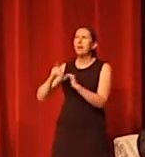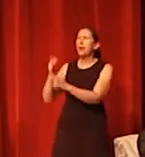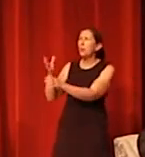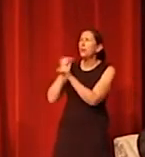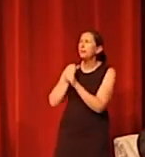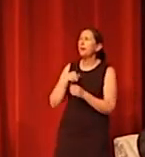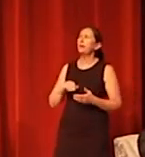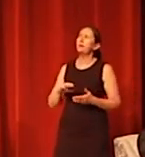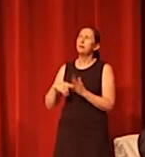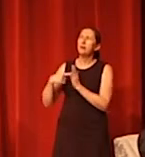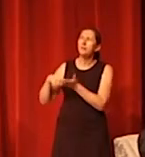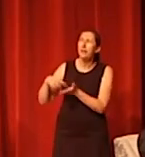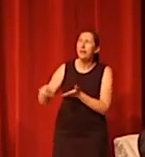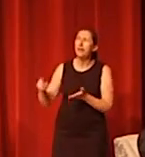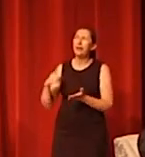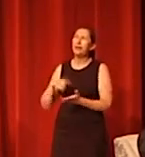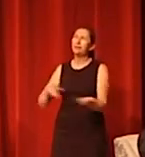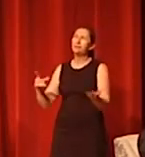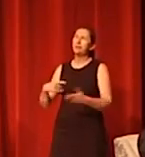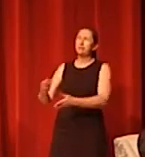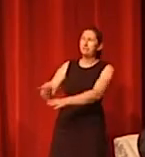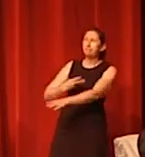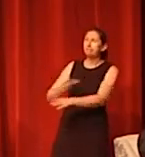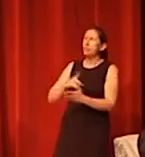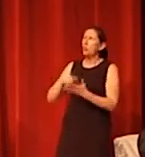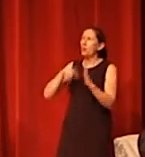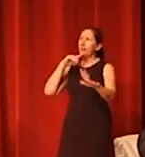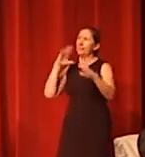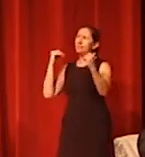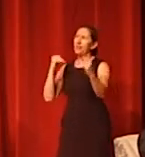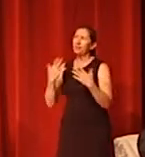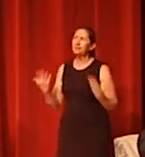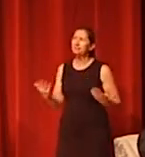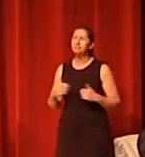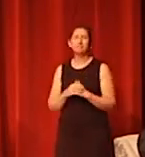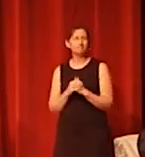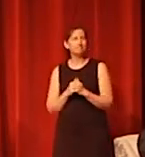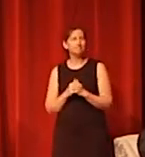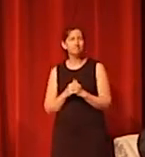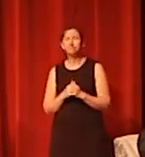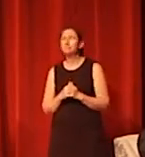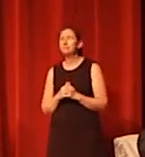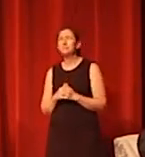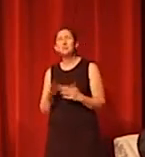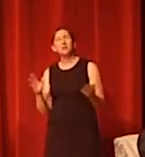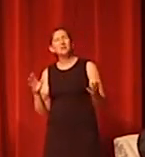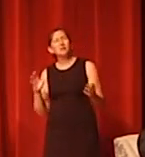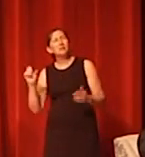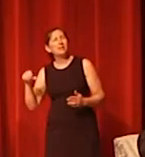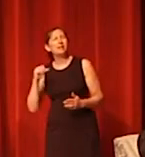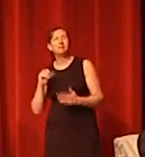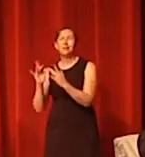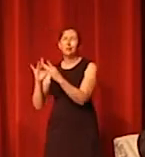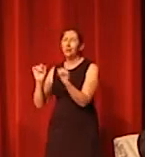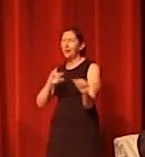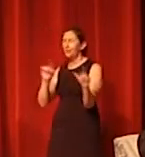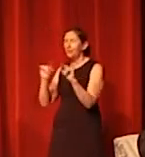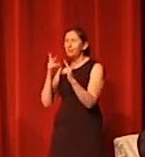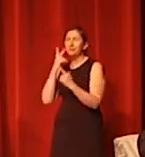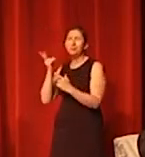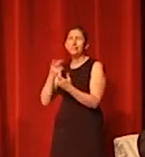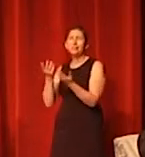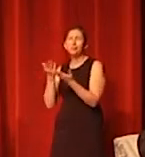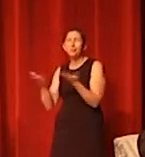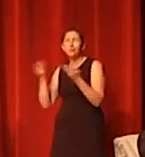what you should expect from it. Did a little looking. I know there are a lot of resources out there, but as you're working with